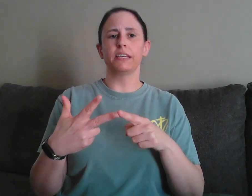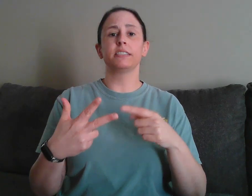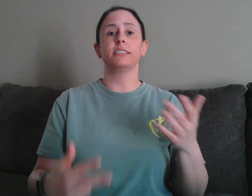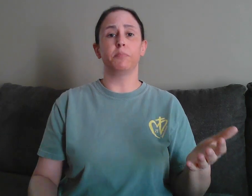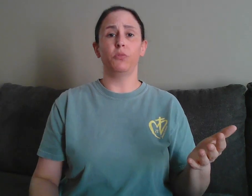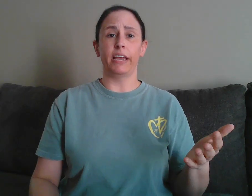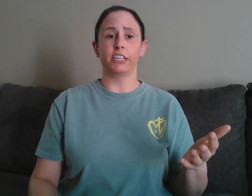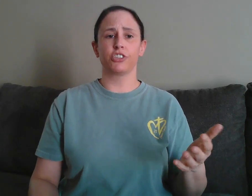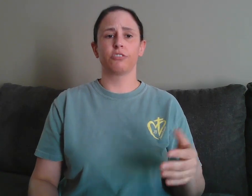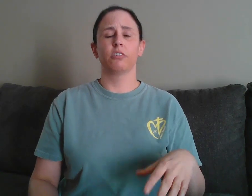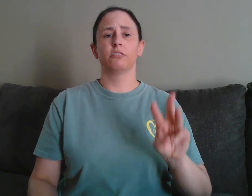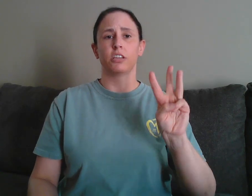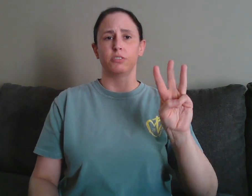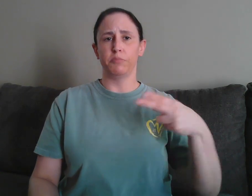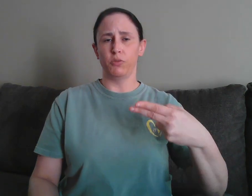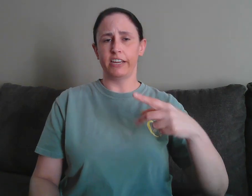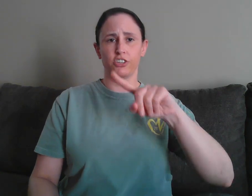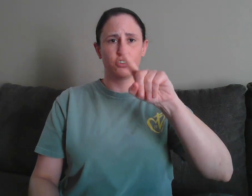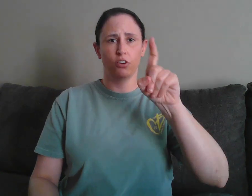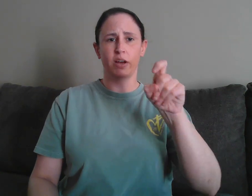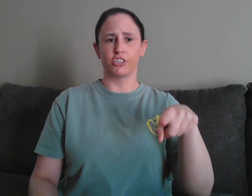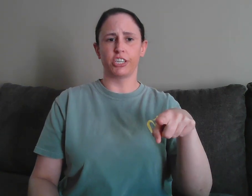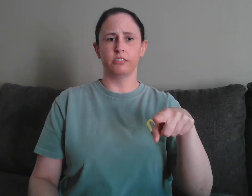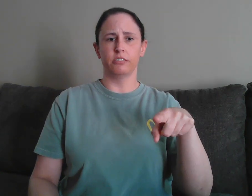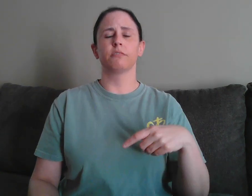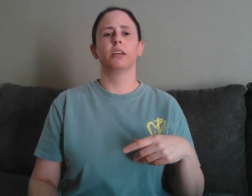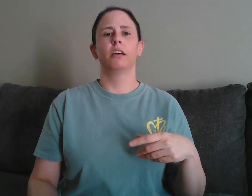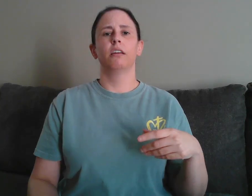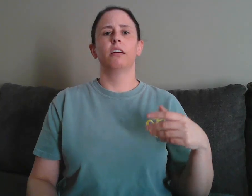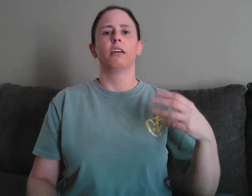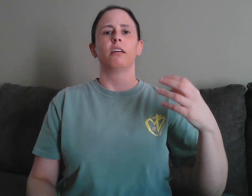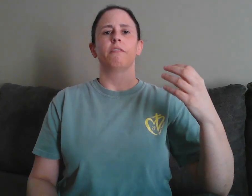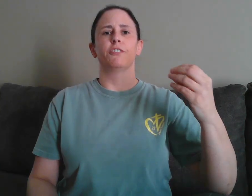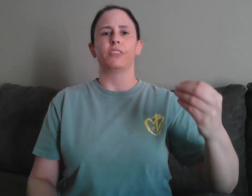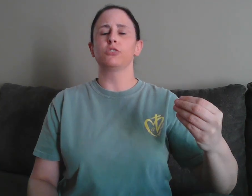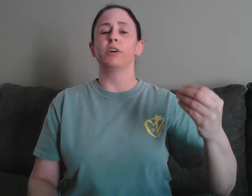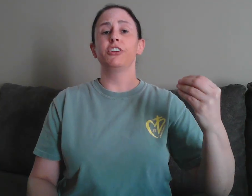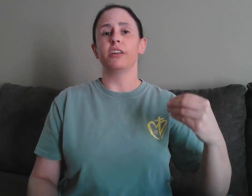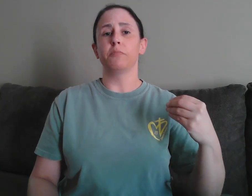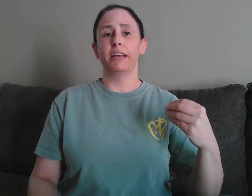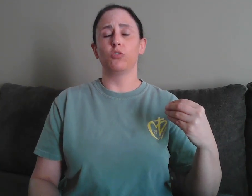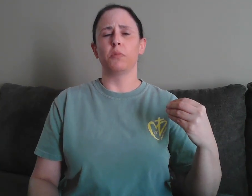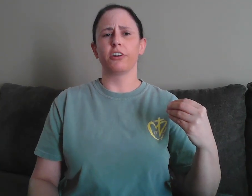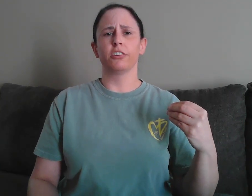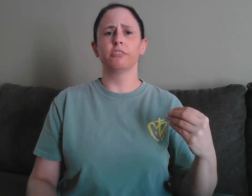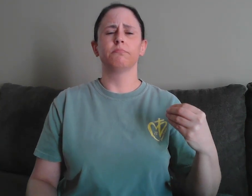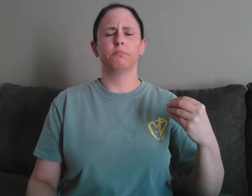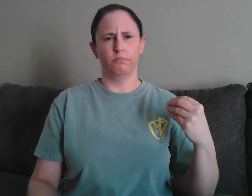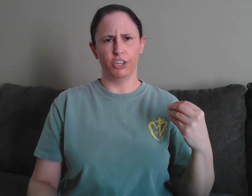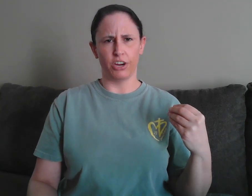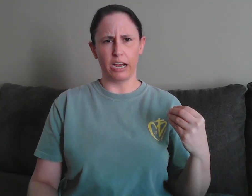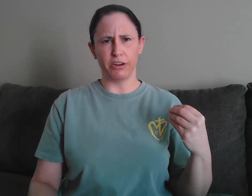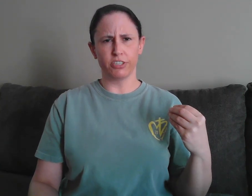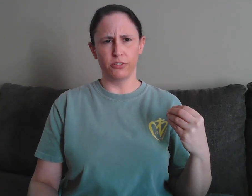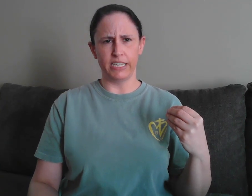is WH. So WH questions. For this one, your non-manual marker, your eyebrows go